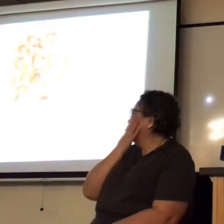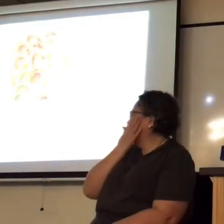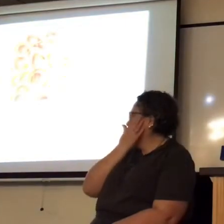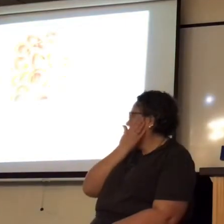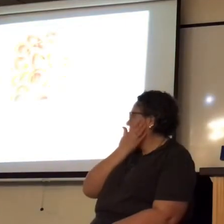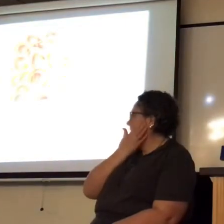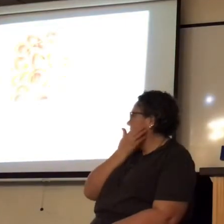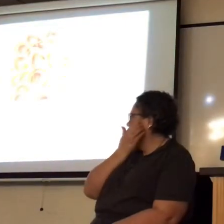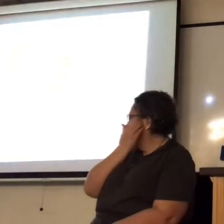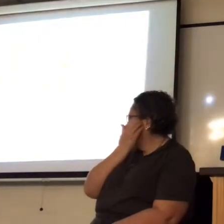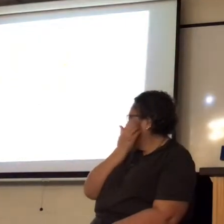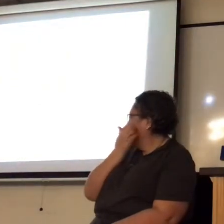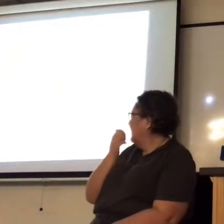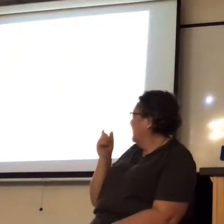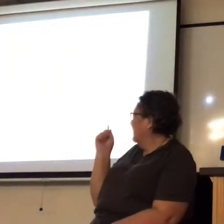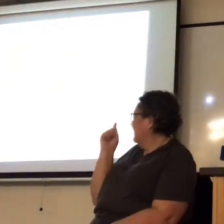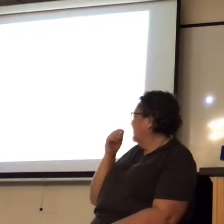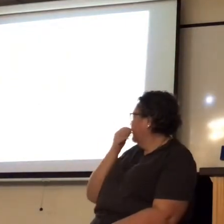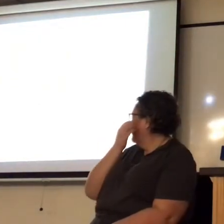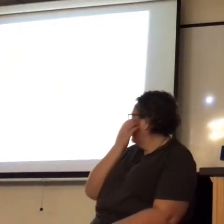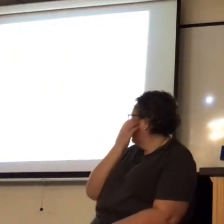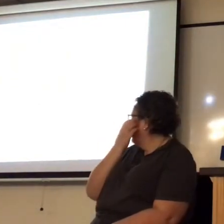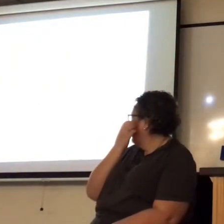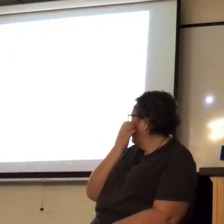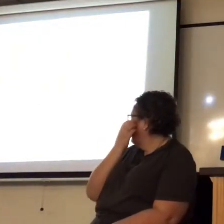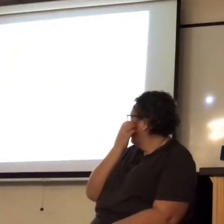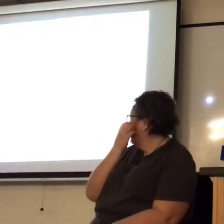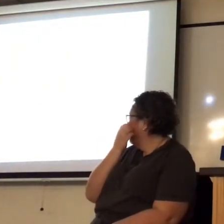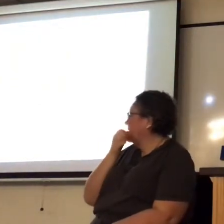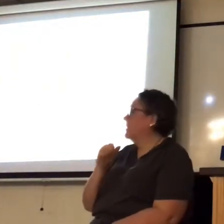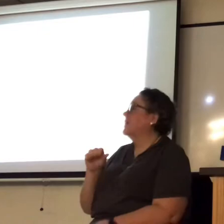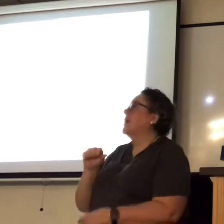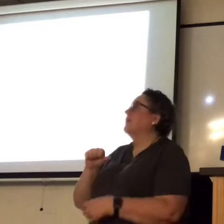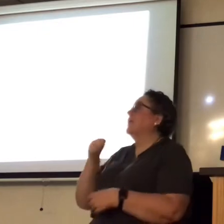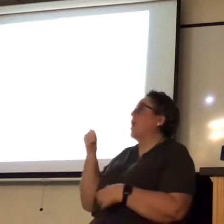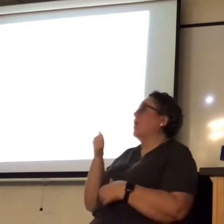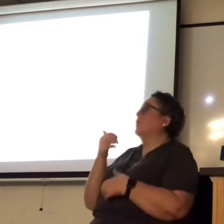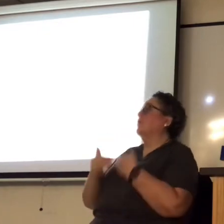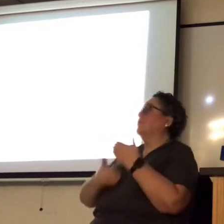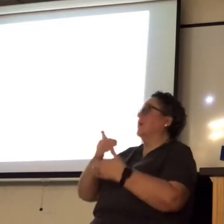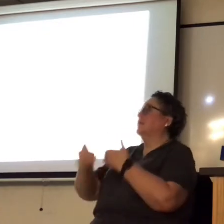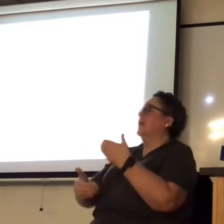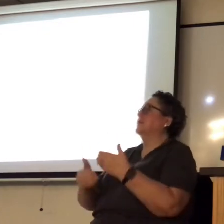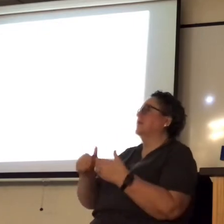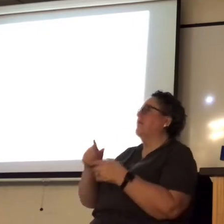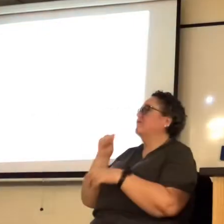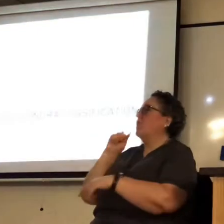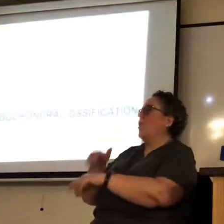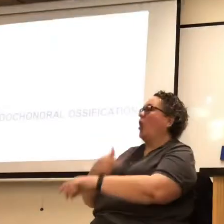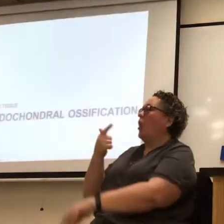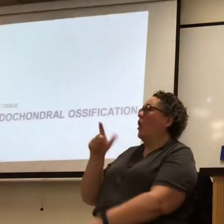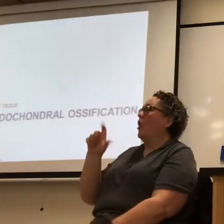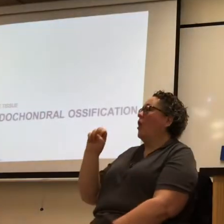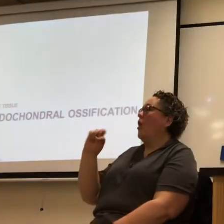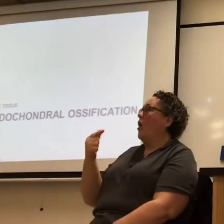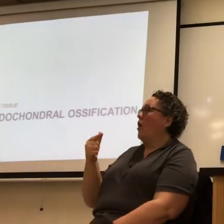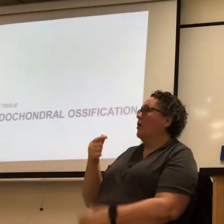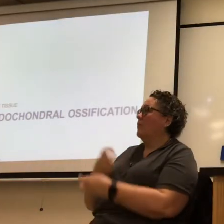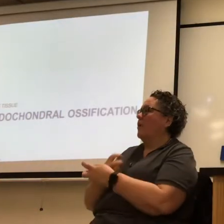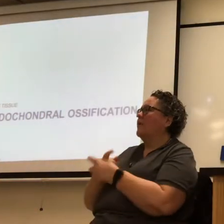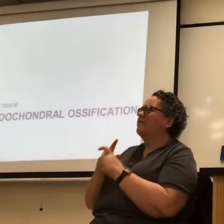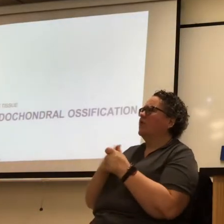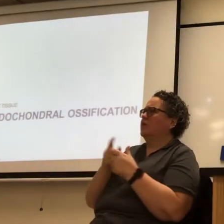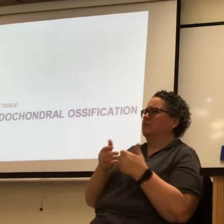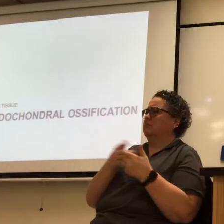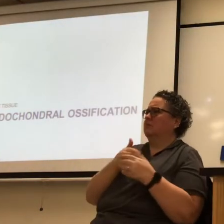See. Well, the other process, the formation of long bones, is called endochondral ossification. Before we move on to method two, is there any questions on this